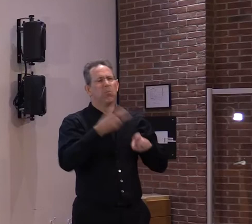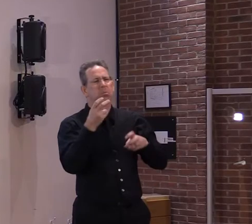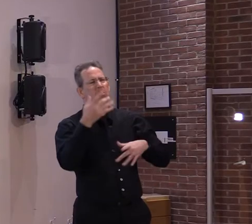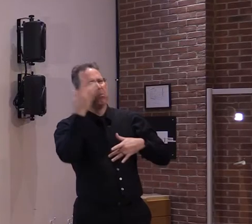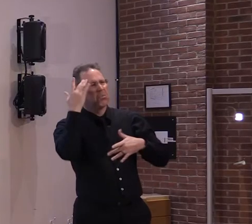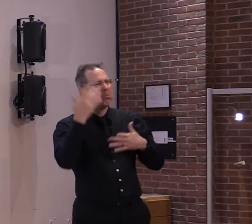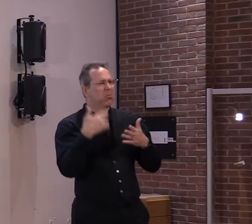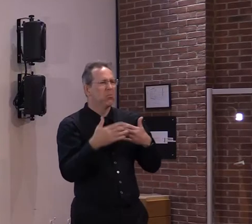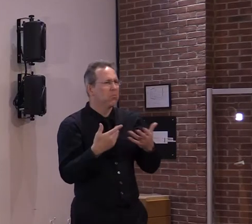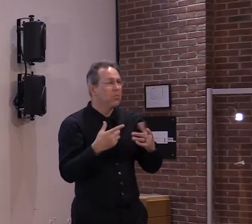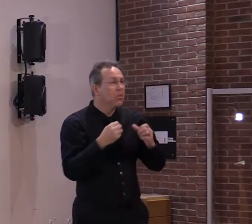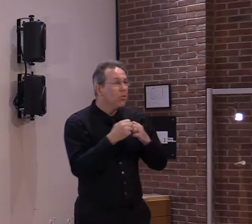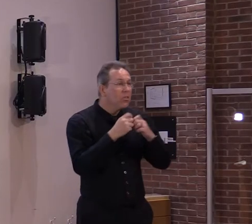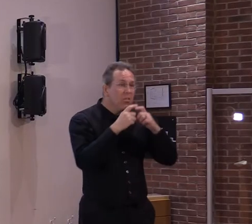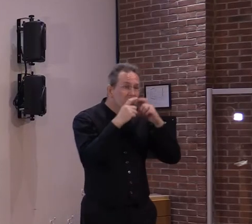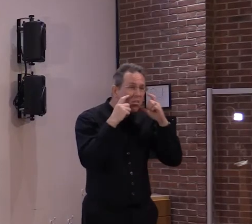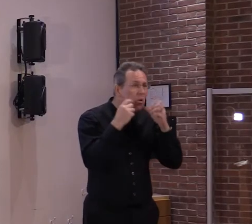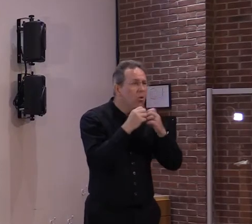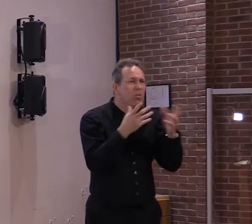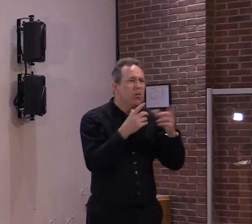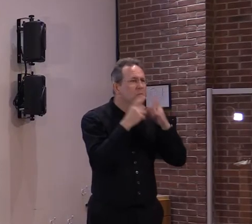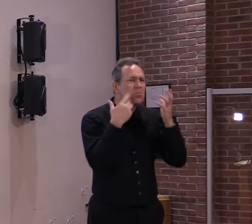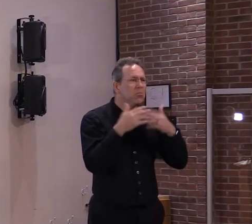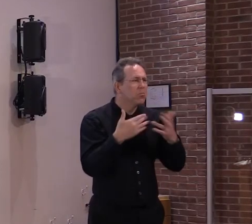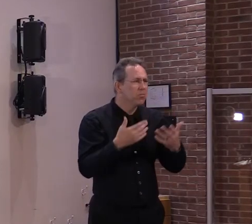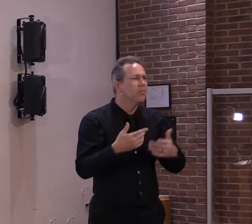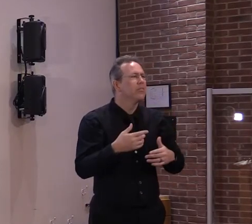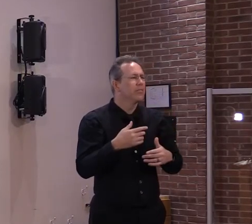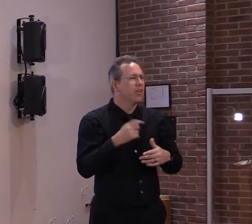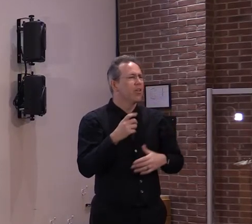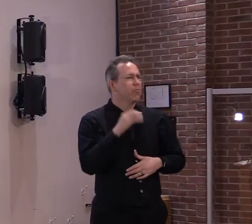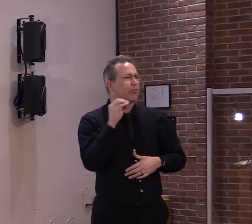it's a very low number. But still, some people